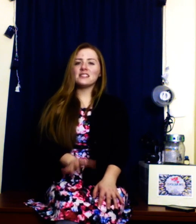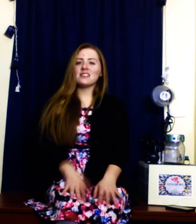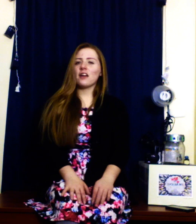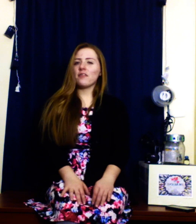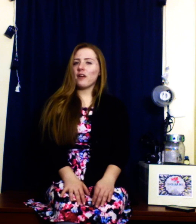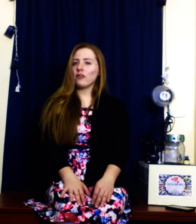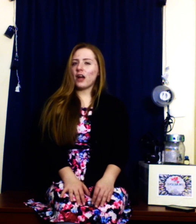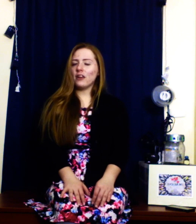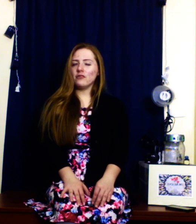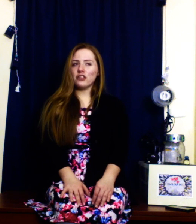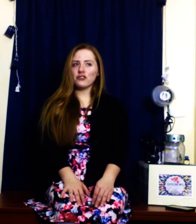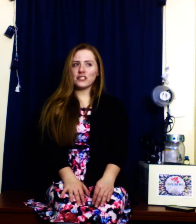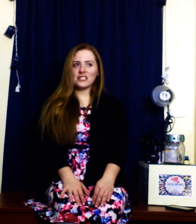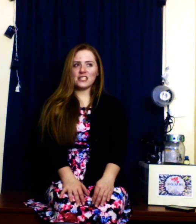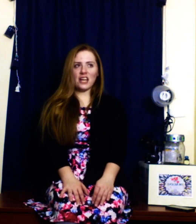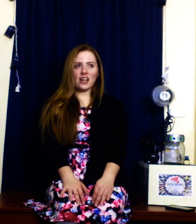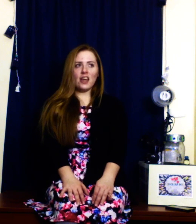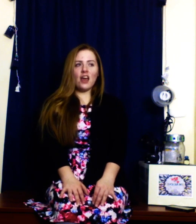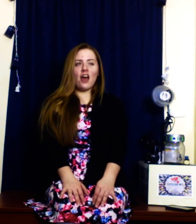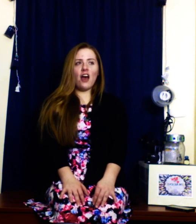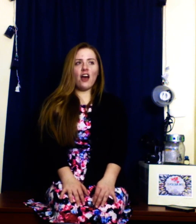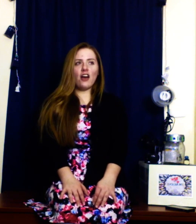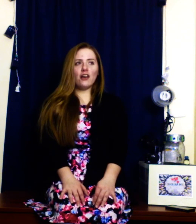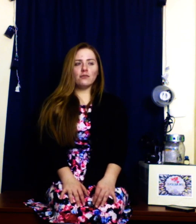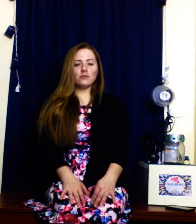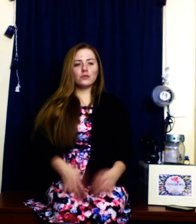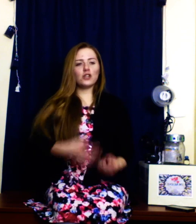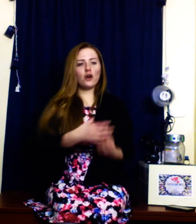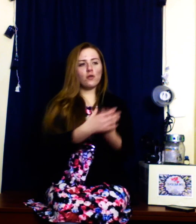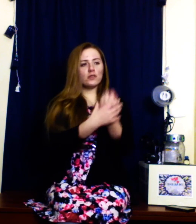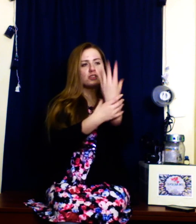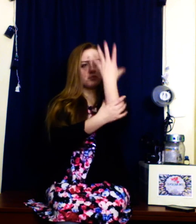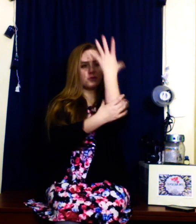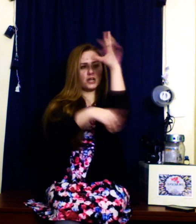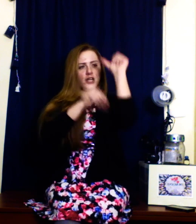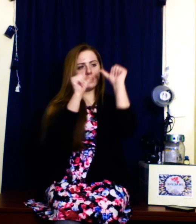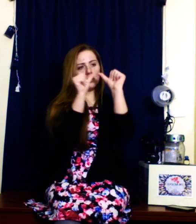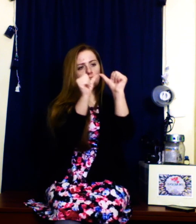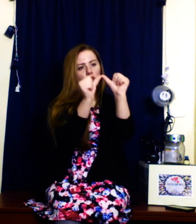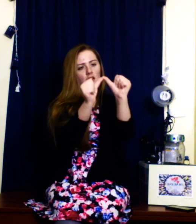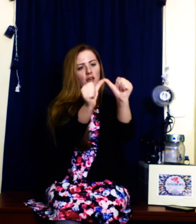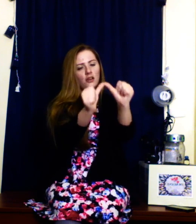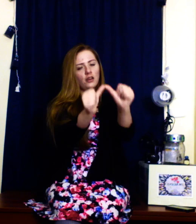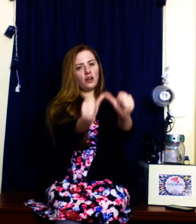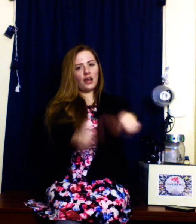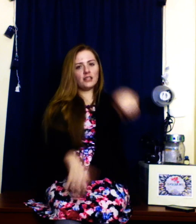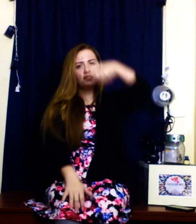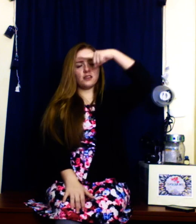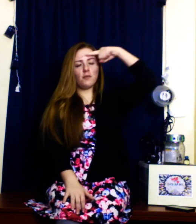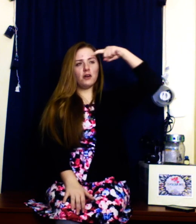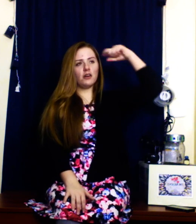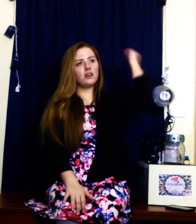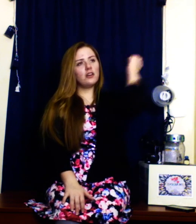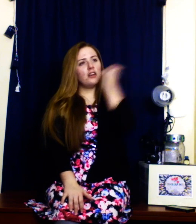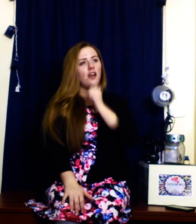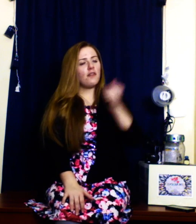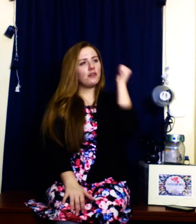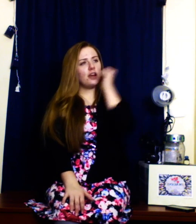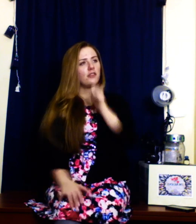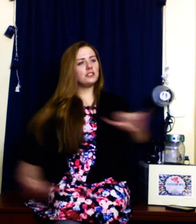I found kind of interesting. So spring and summer every other